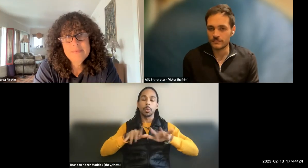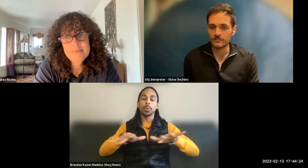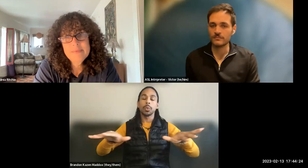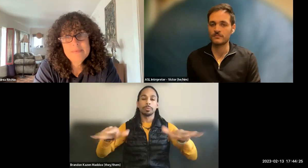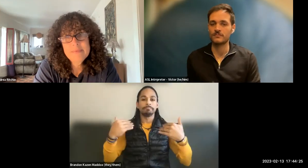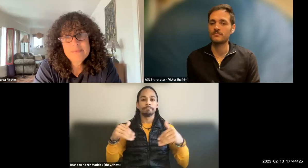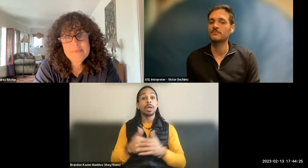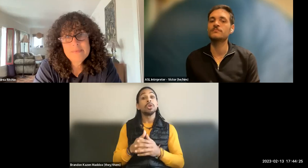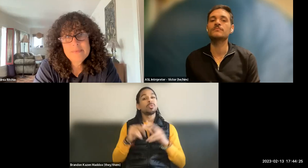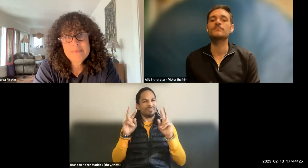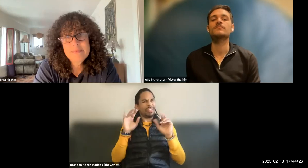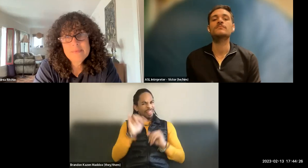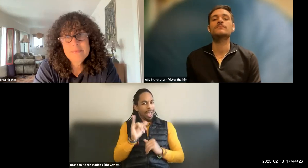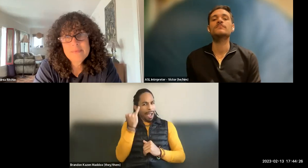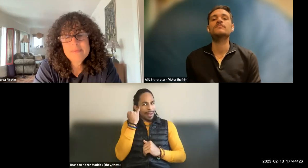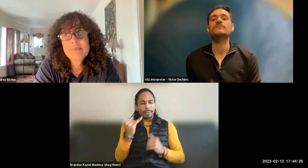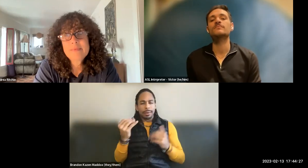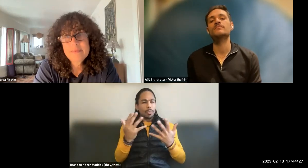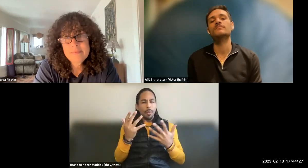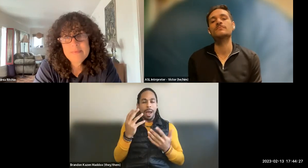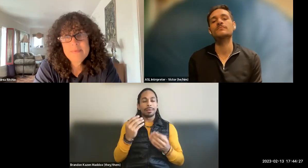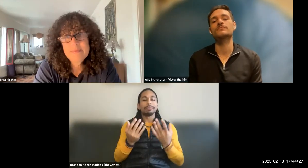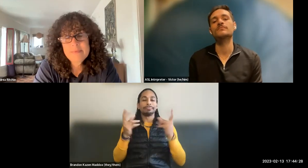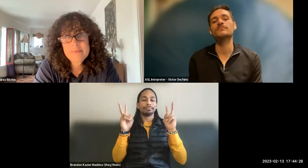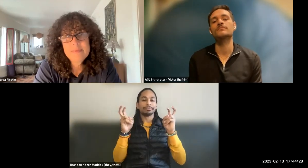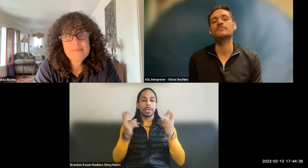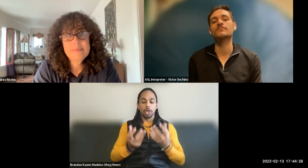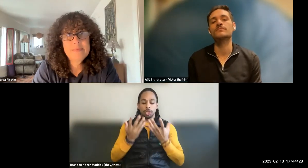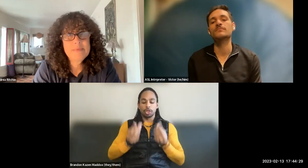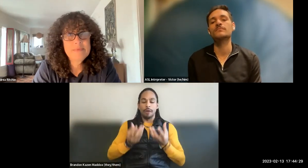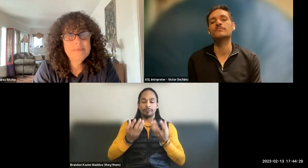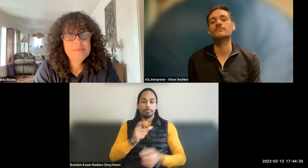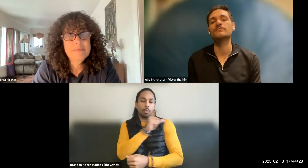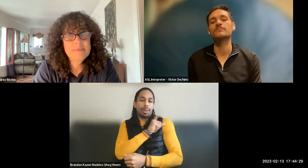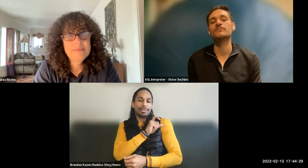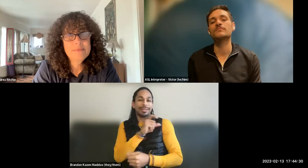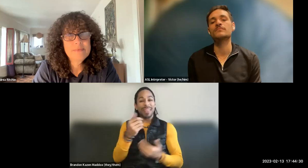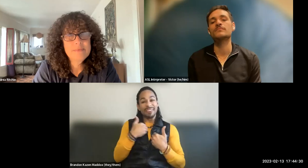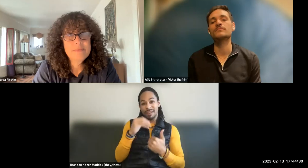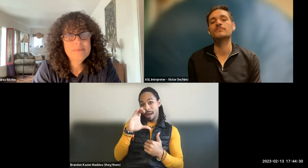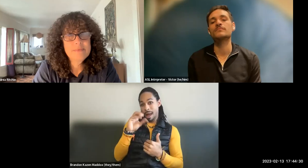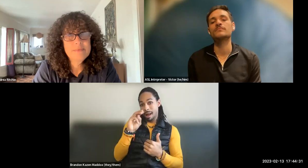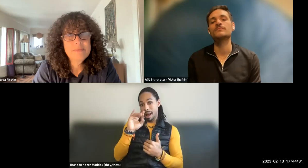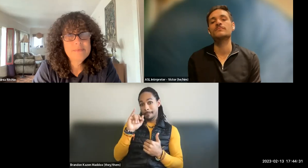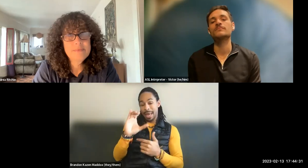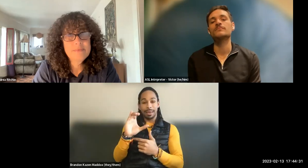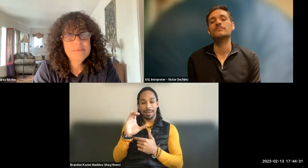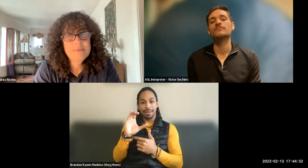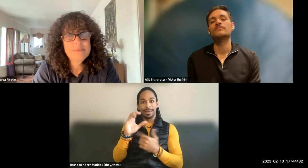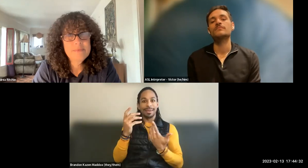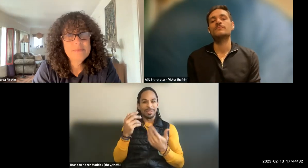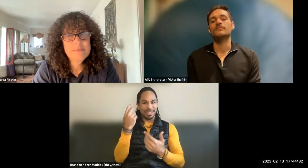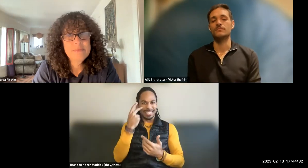policing, I think you've seen, there's a link to the comic in the chat, and the comic basically says against